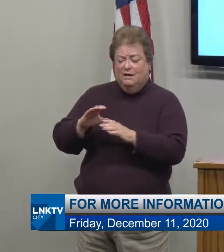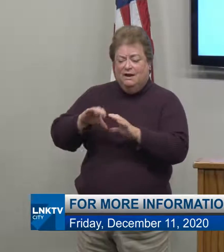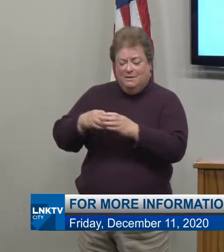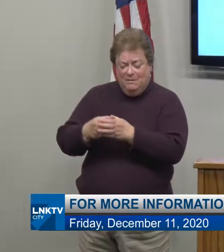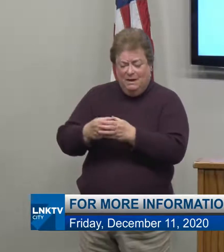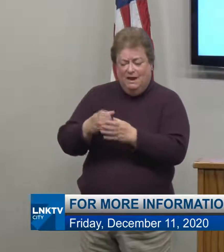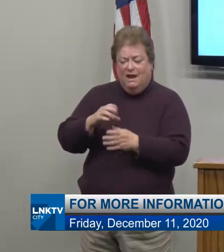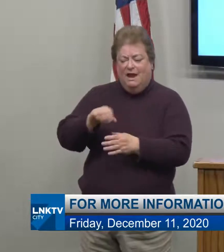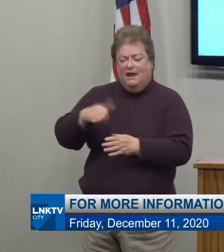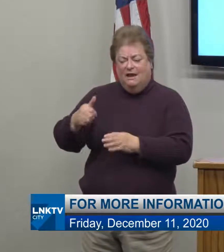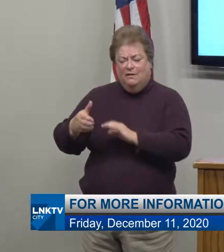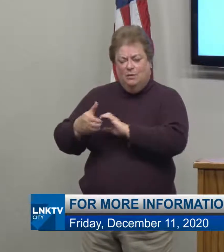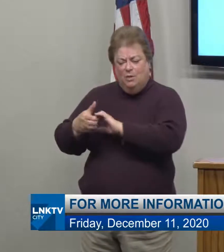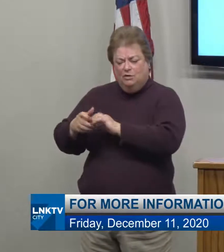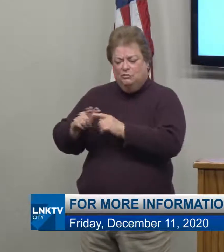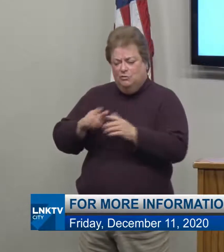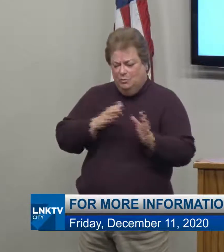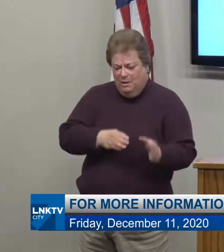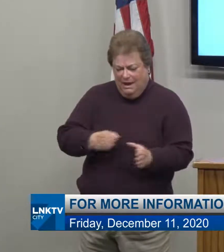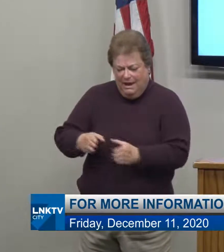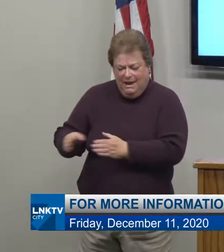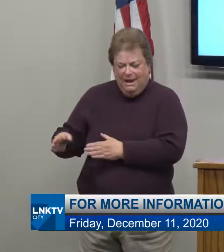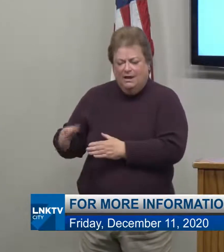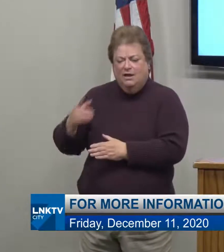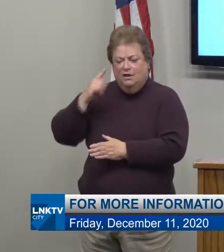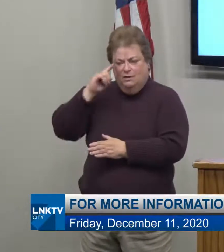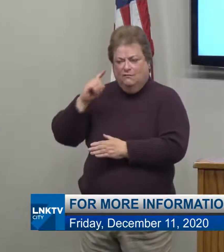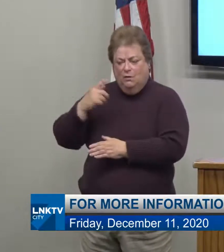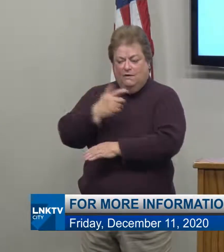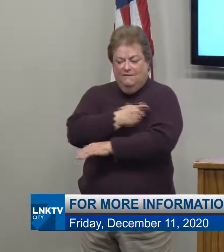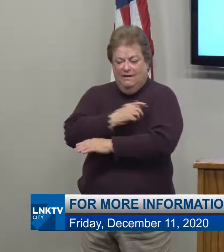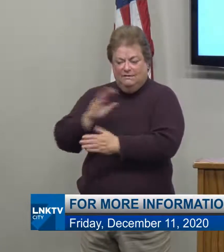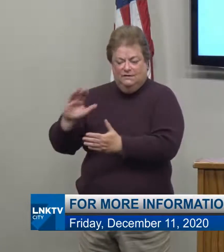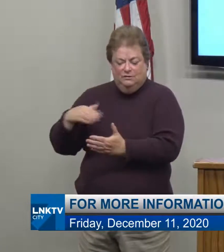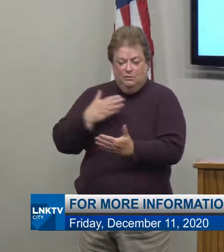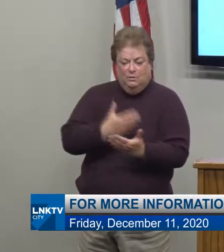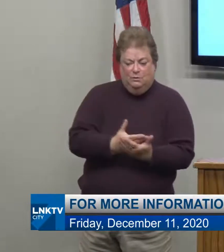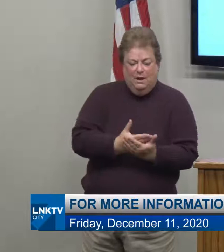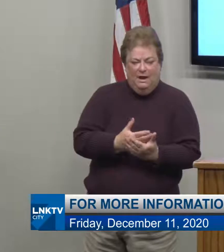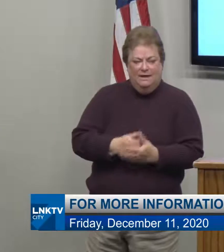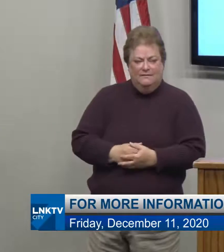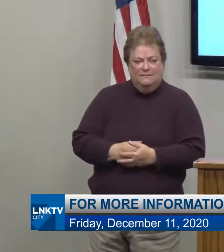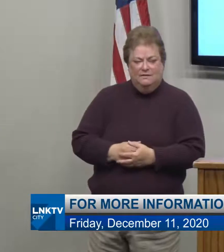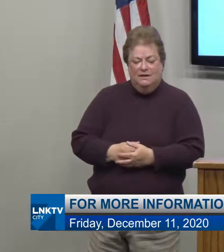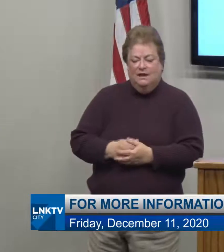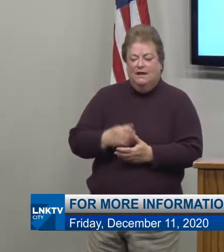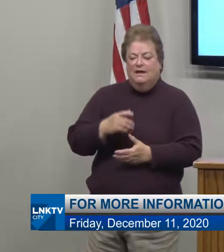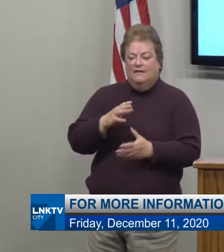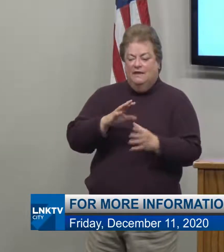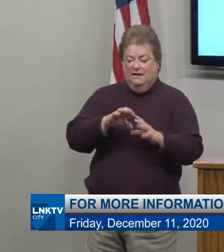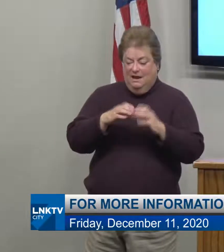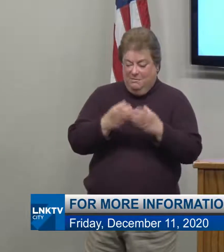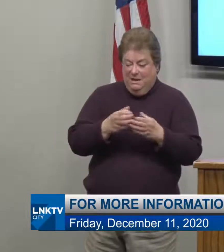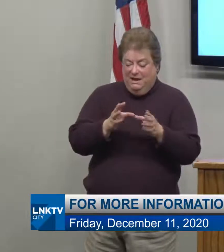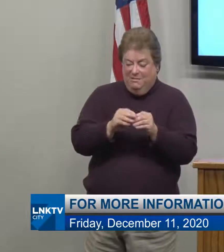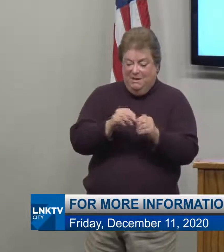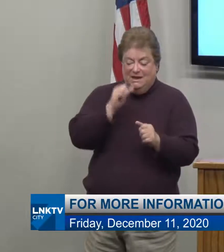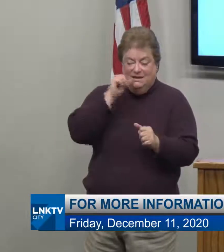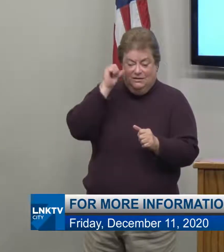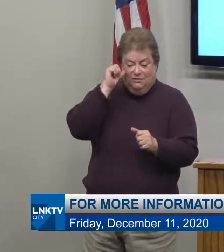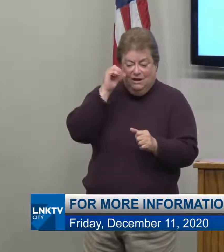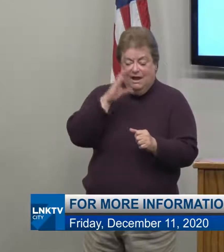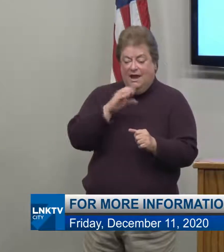other partners to plan and prepare for the arrival of the vaccine. The advisory committee met yesterday and was updated on the